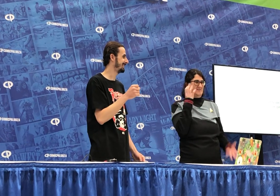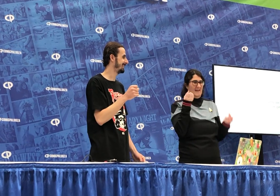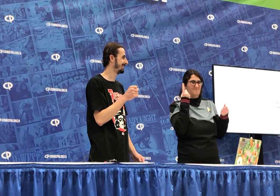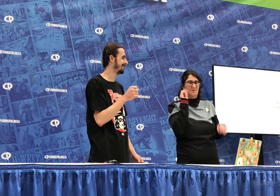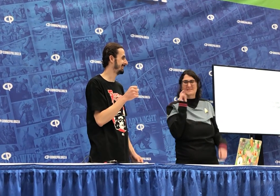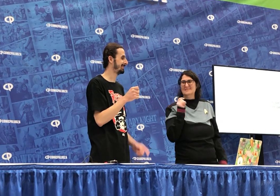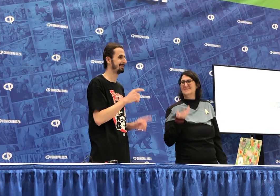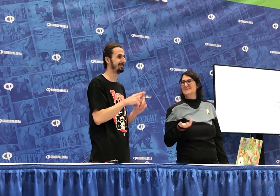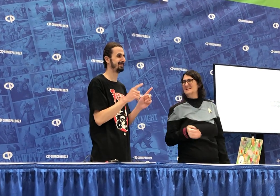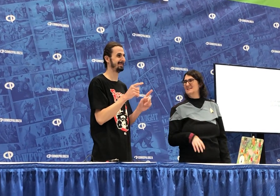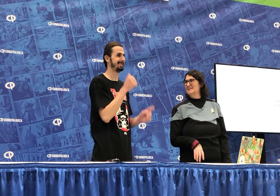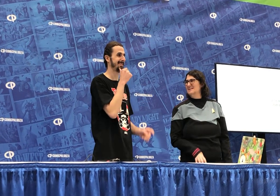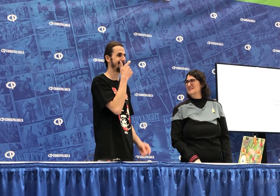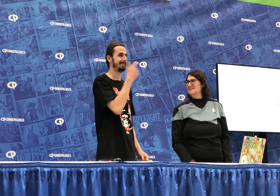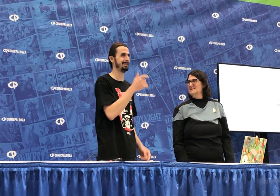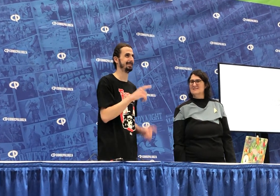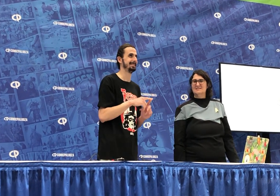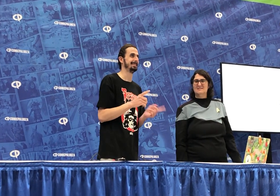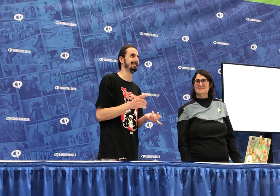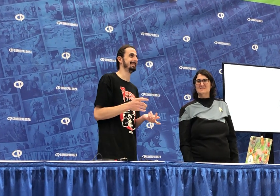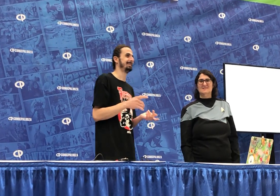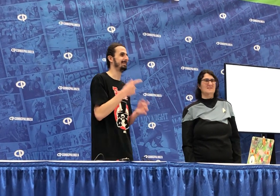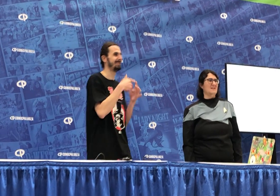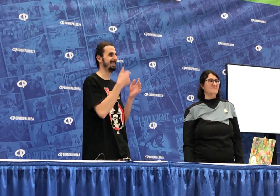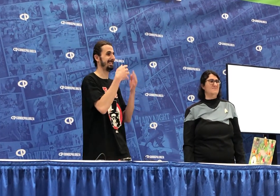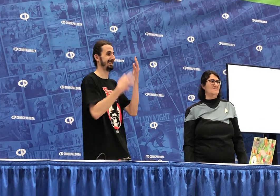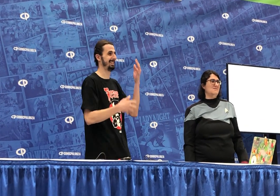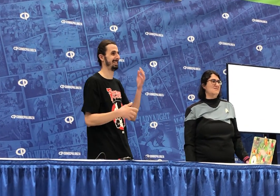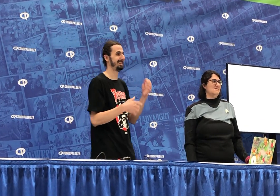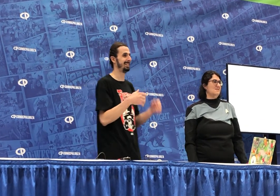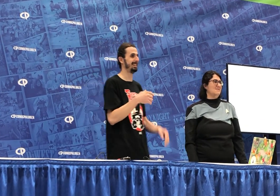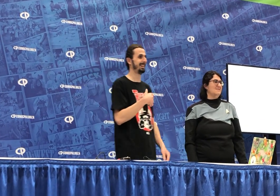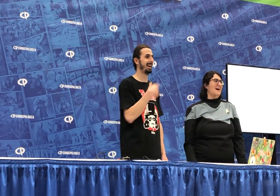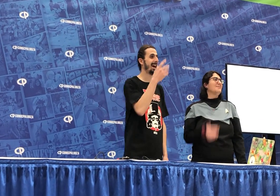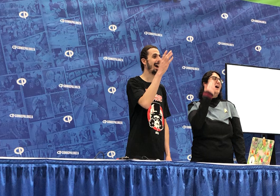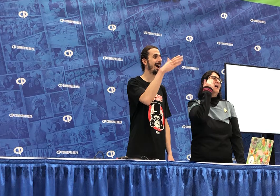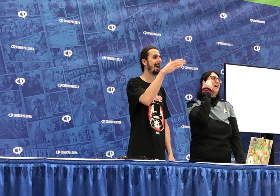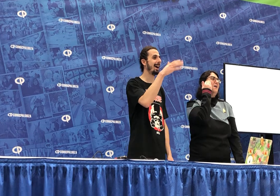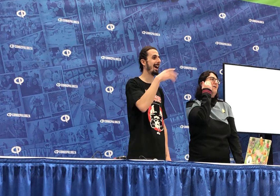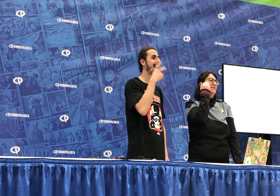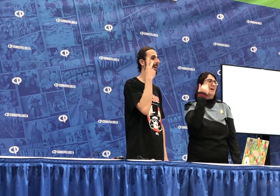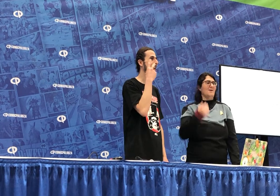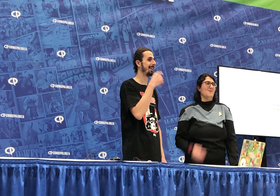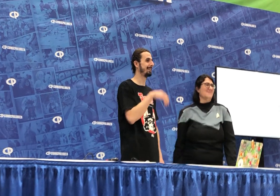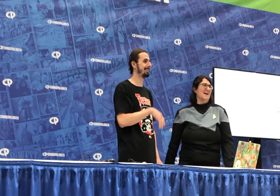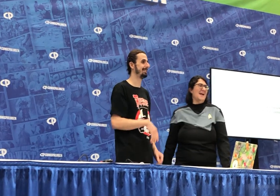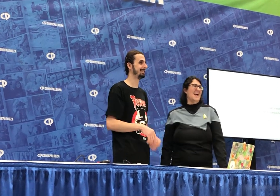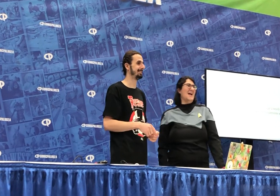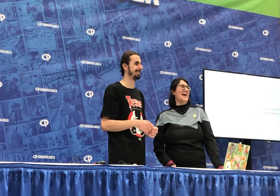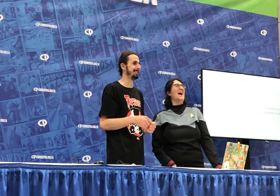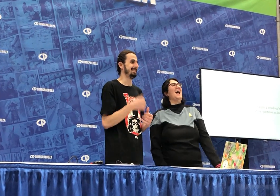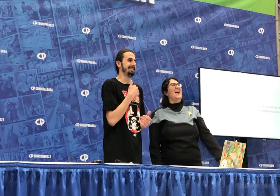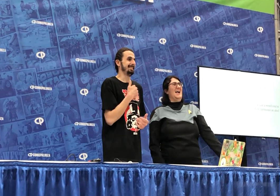Sarah's saying, I don't really watch X-Men, so I'm not sure all of the characters. And he said, yeah, me neither. I don't know some of those specific ones. But he said, that's